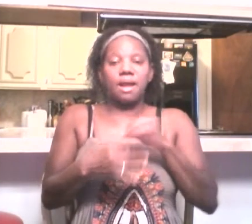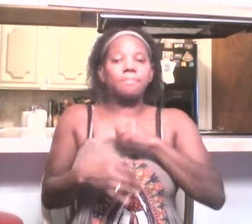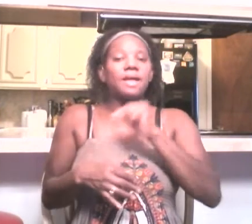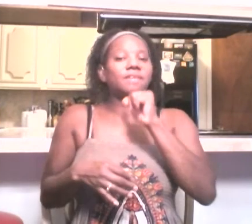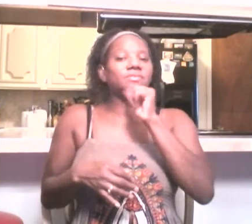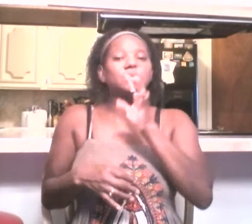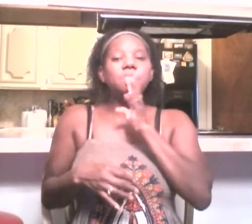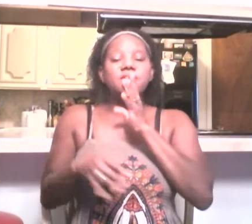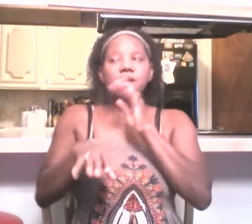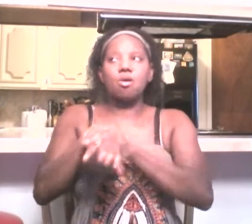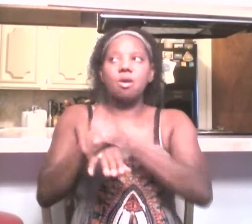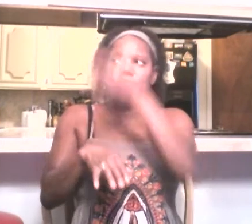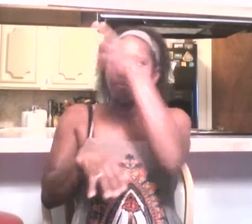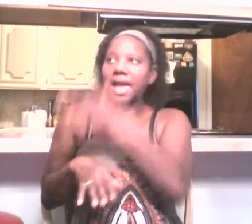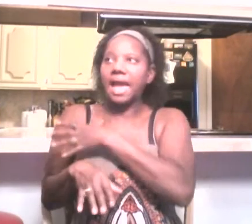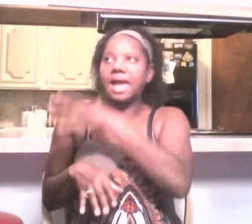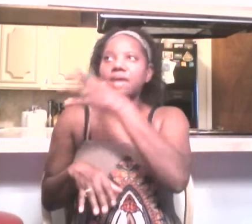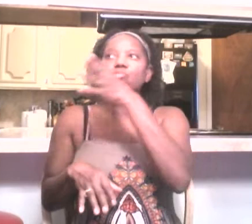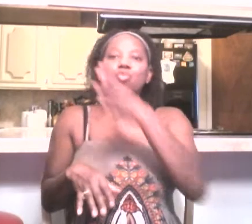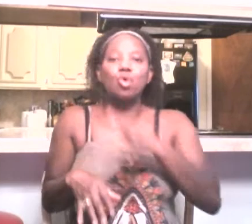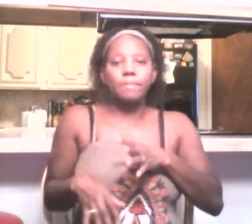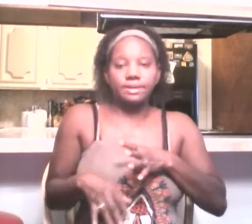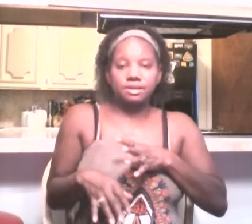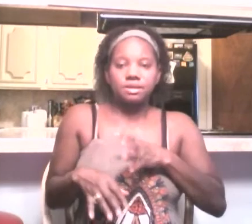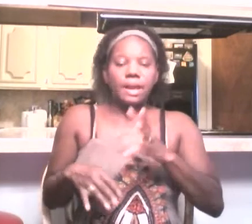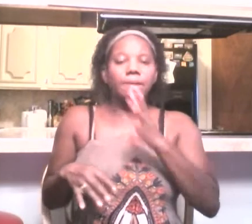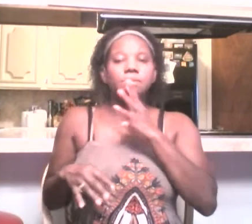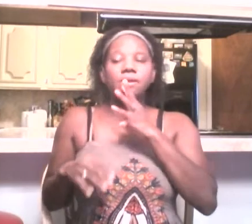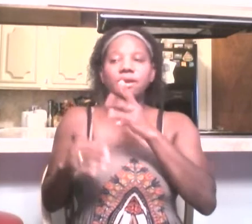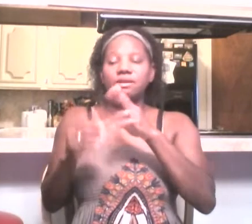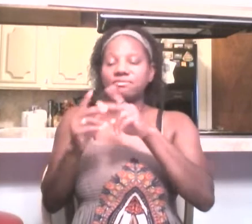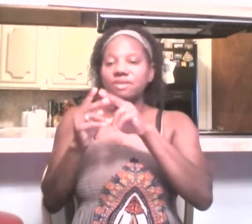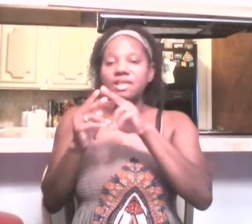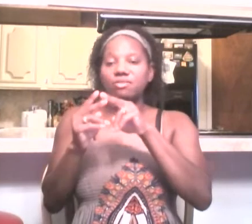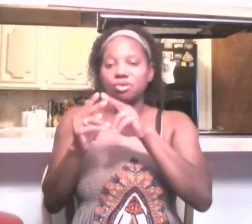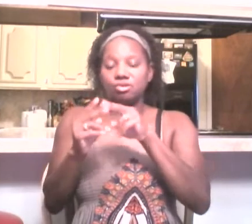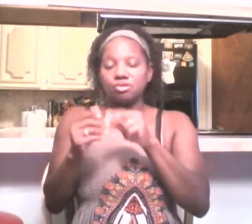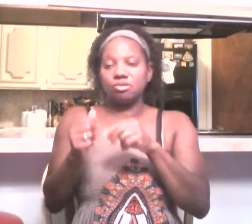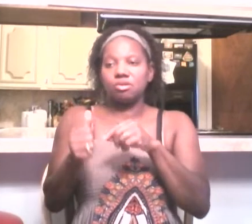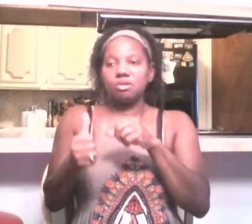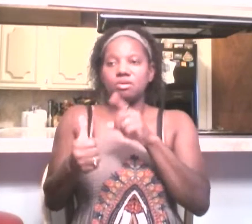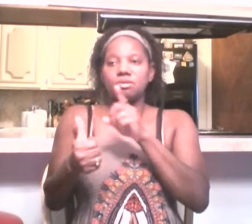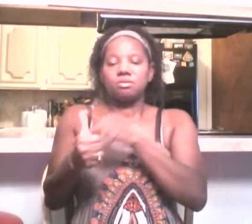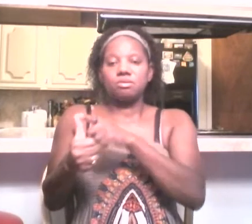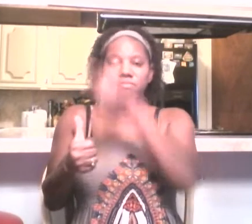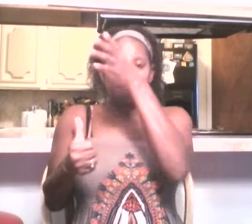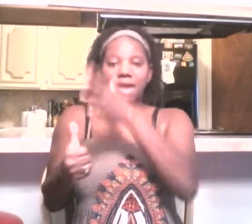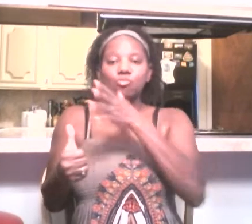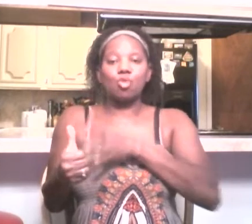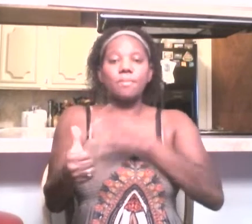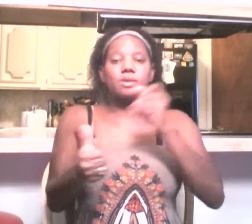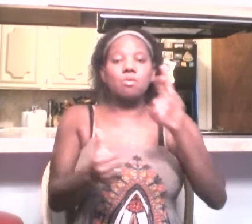I'm not even speaking on man and woman. I'm speaking of either man and woman